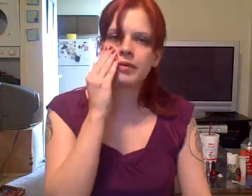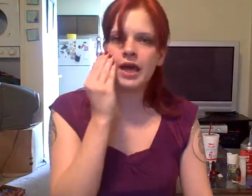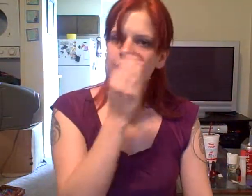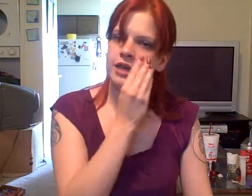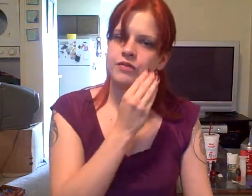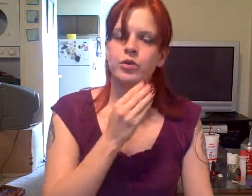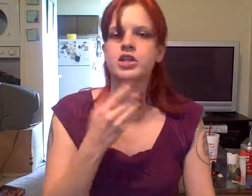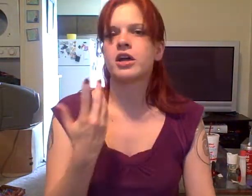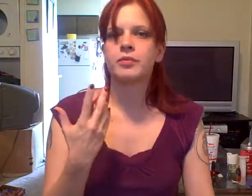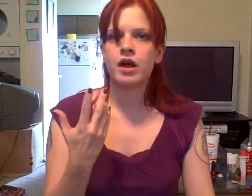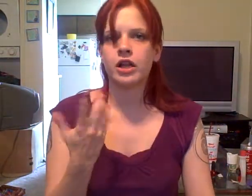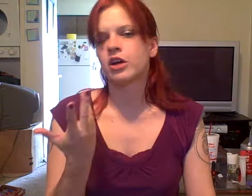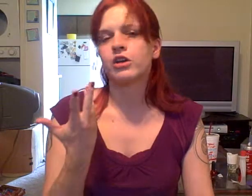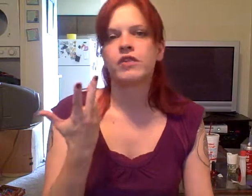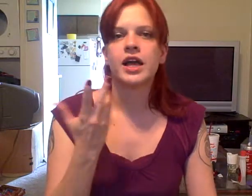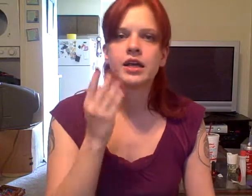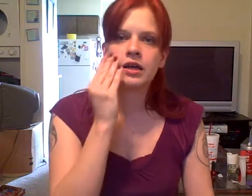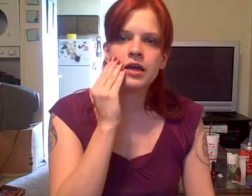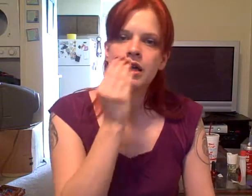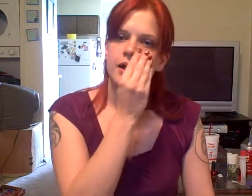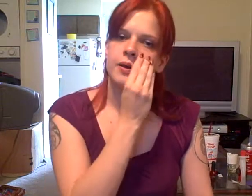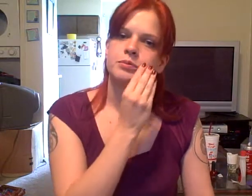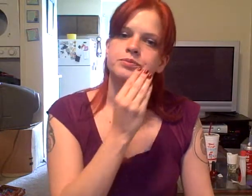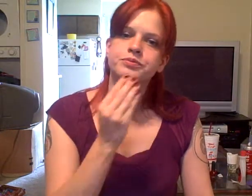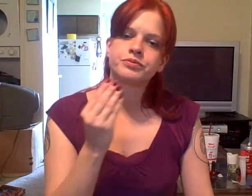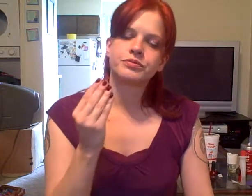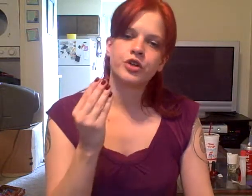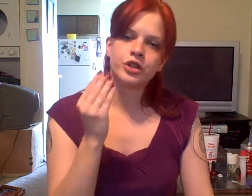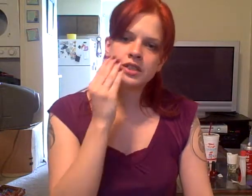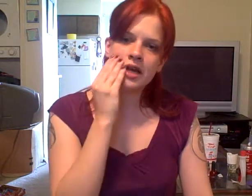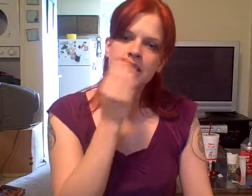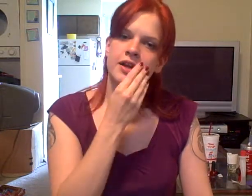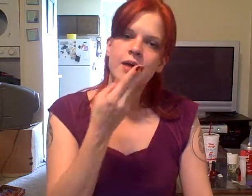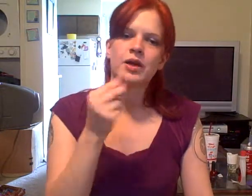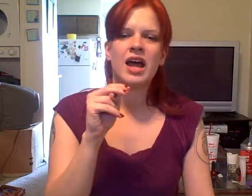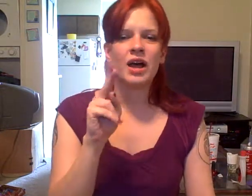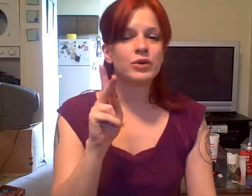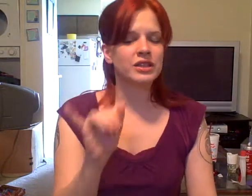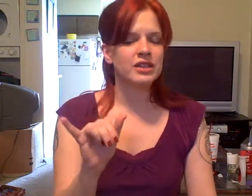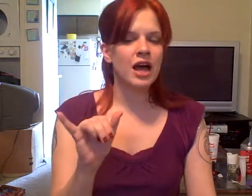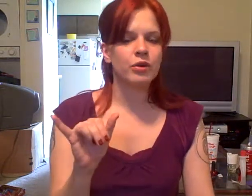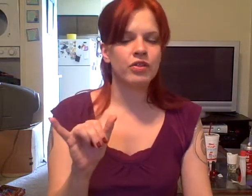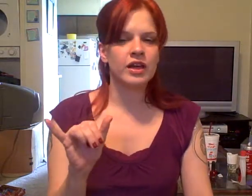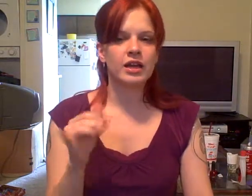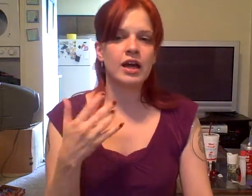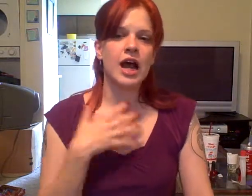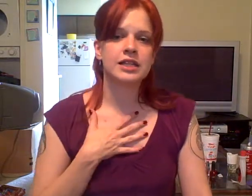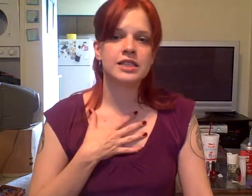hanky if you were talking about like, are you flagging? You could sign it like napkin. I would think I sign